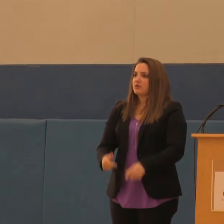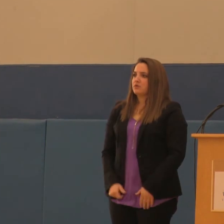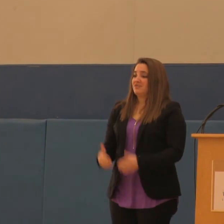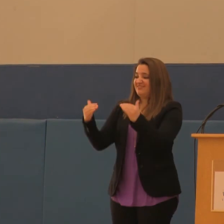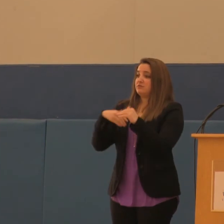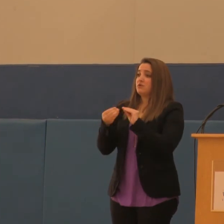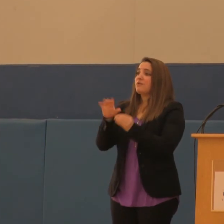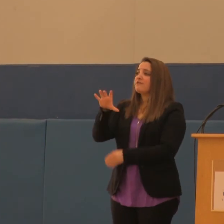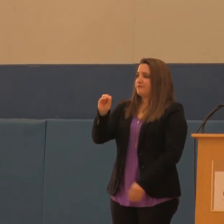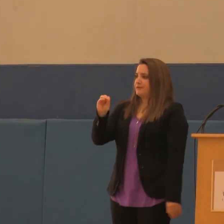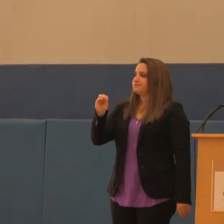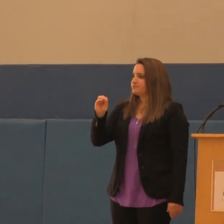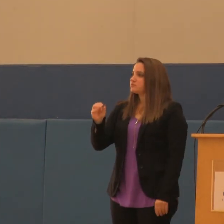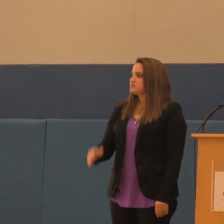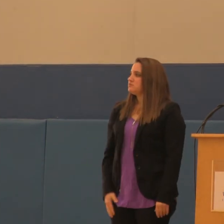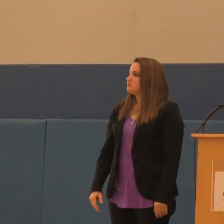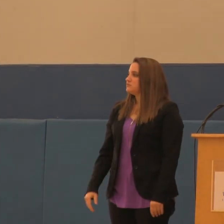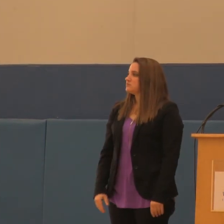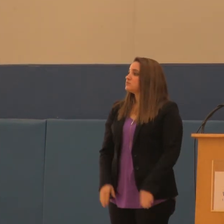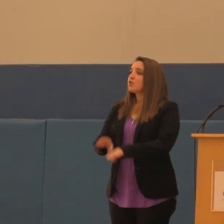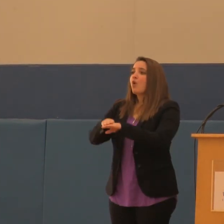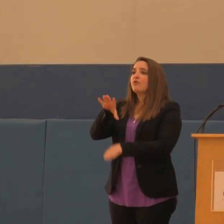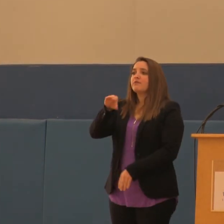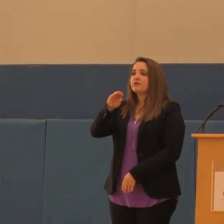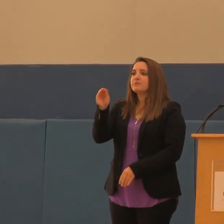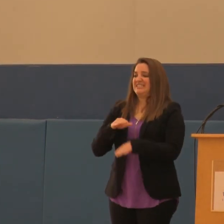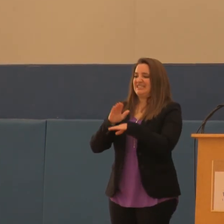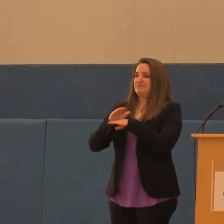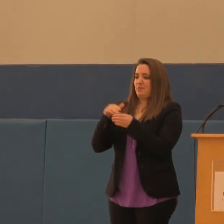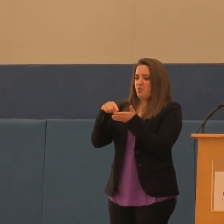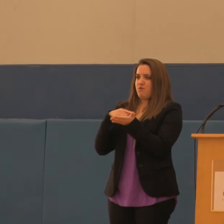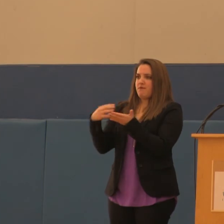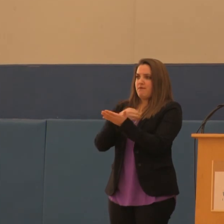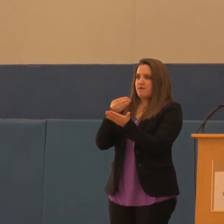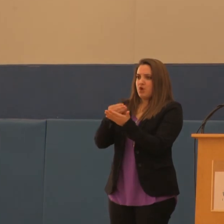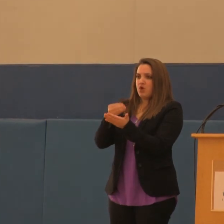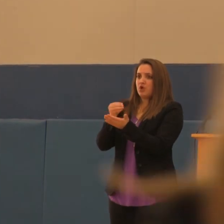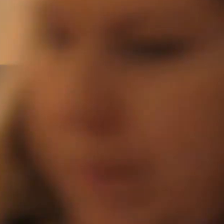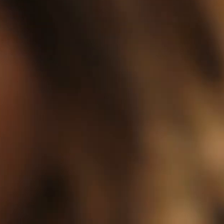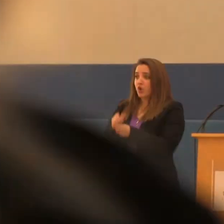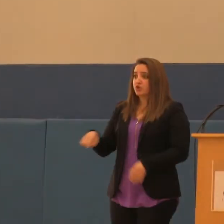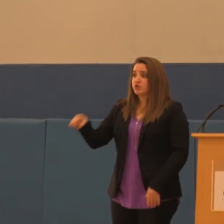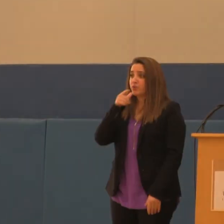50. More than 50% of minimum wage workers in New York are